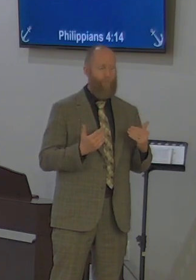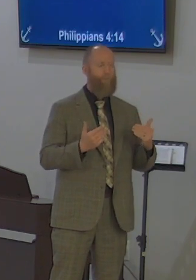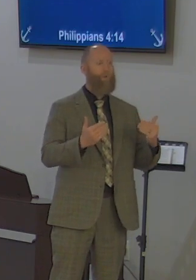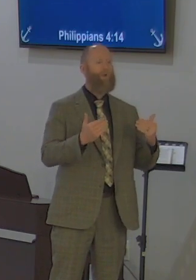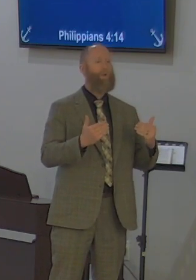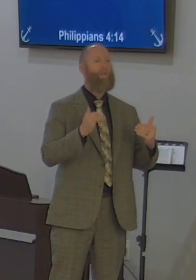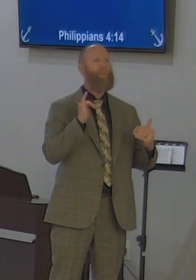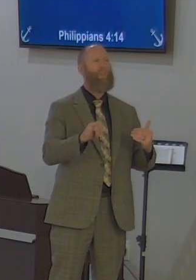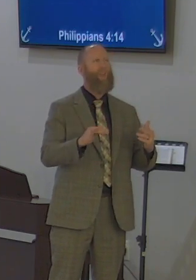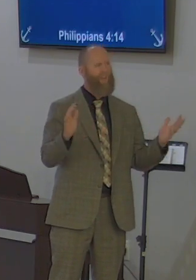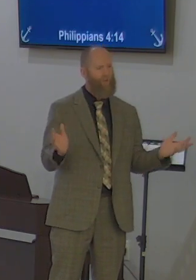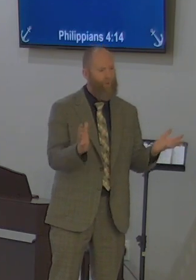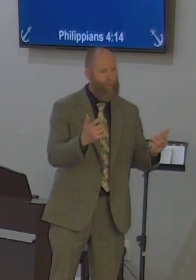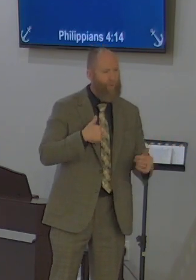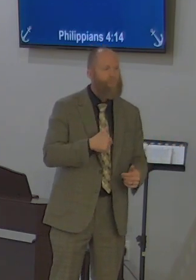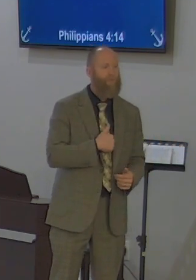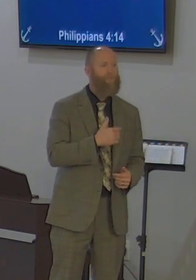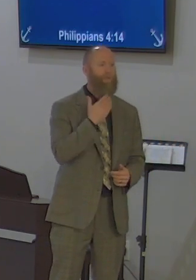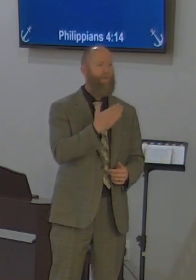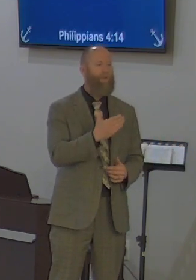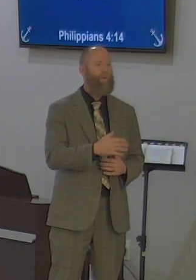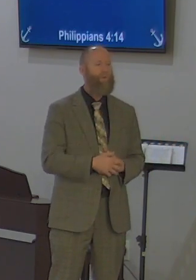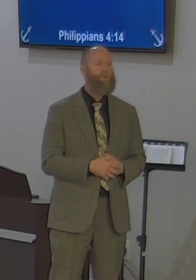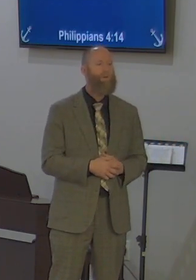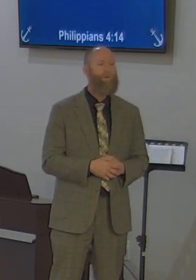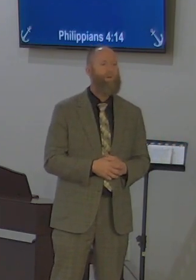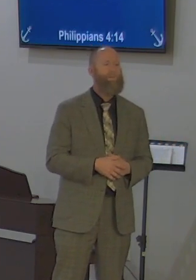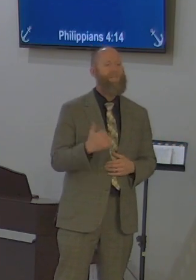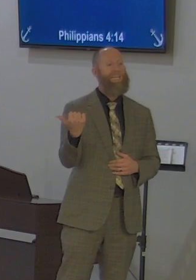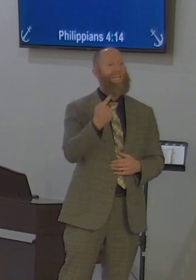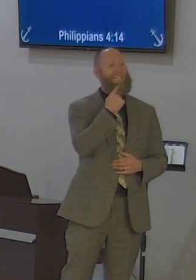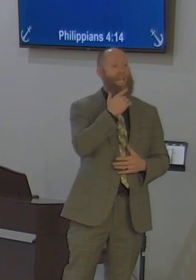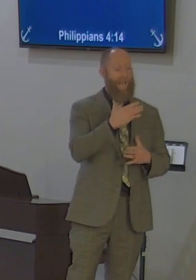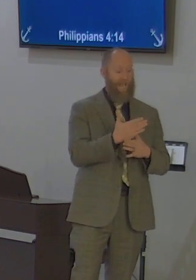America today, the average preacher moves about every 5 years?